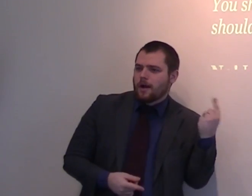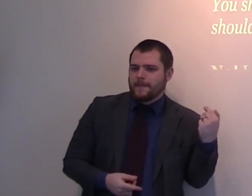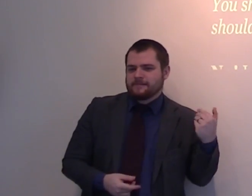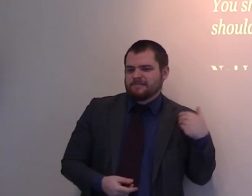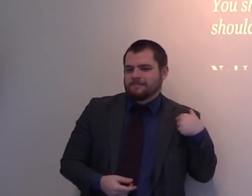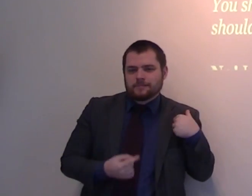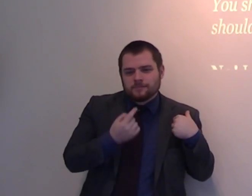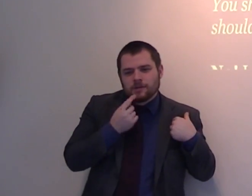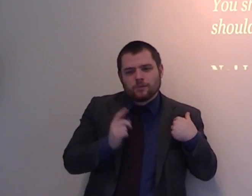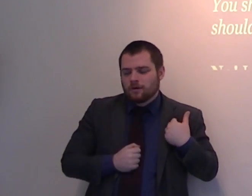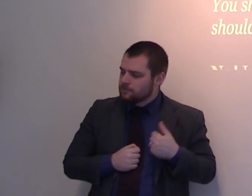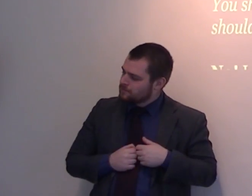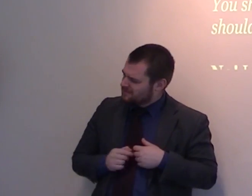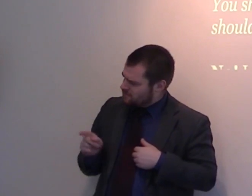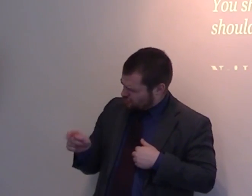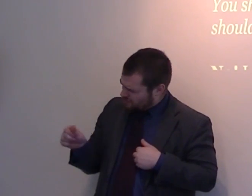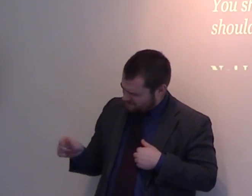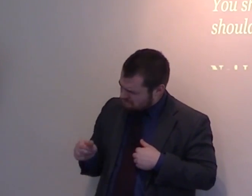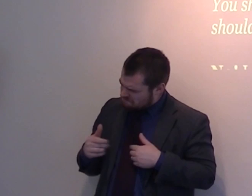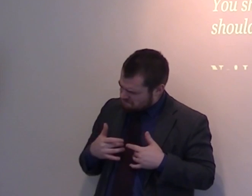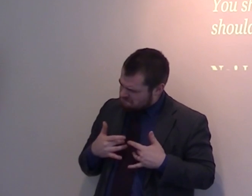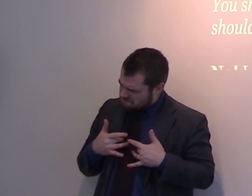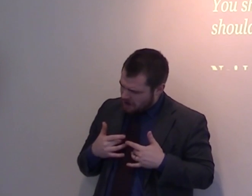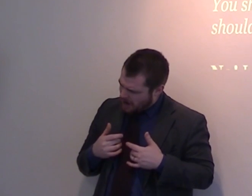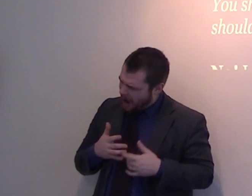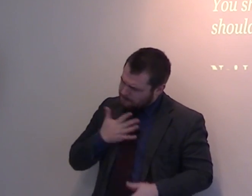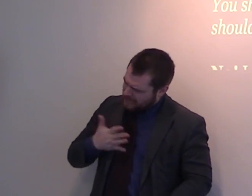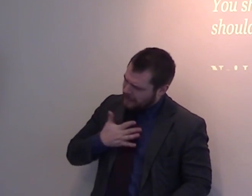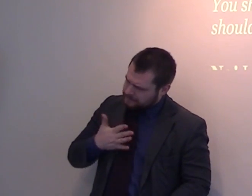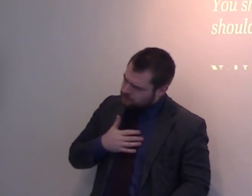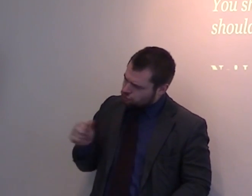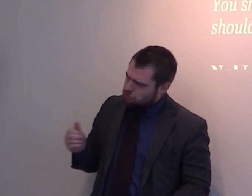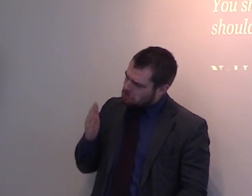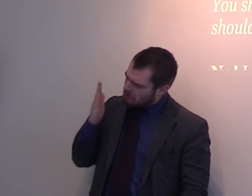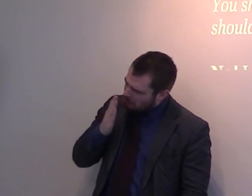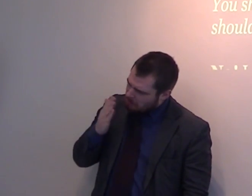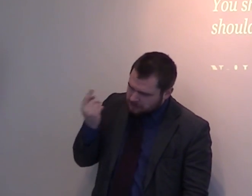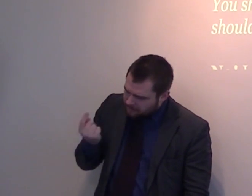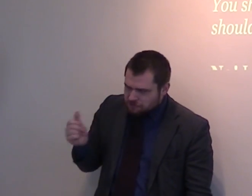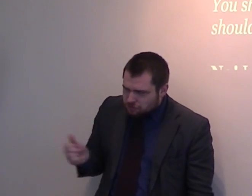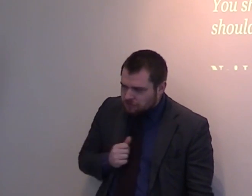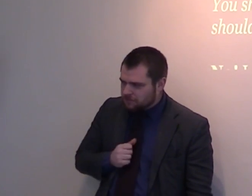quote, "You should feel upset. You should feel sorry for yourself. You should blame someone."